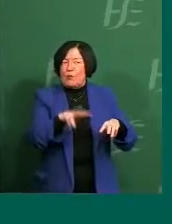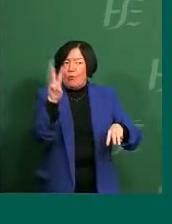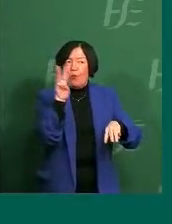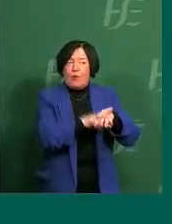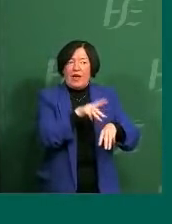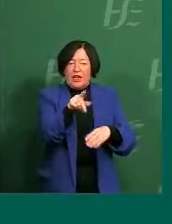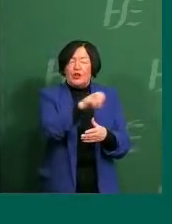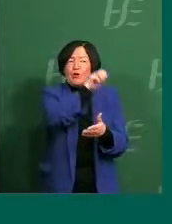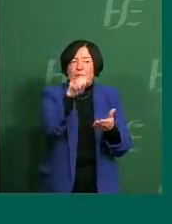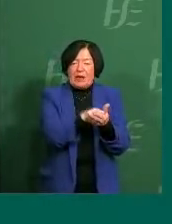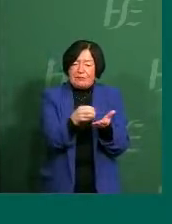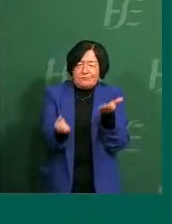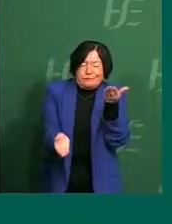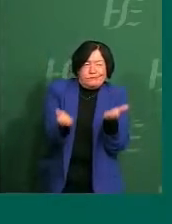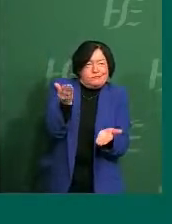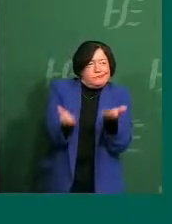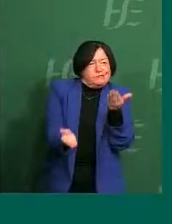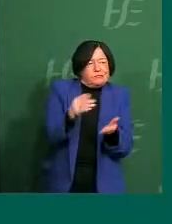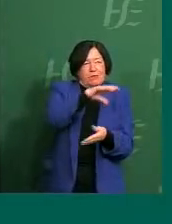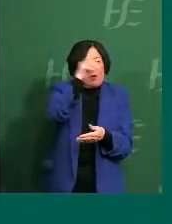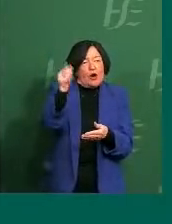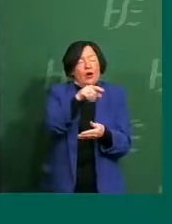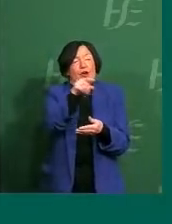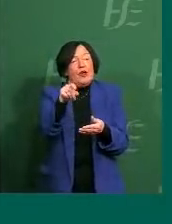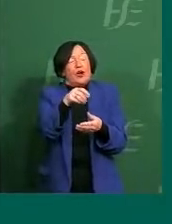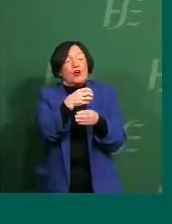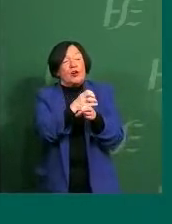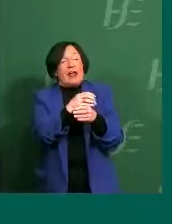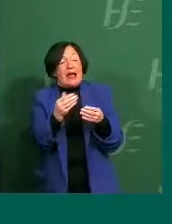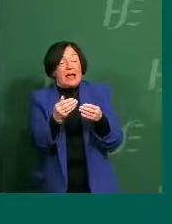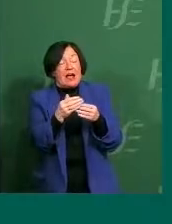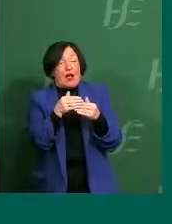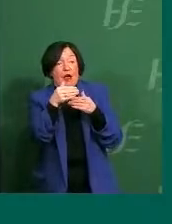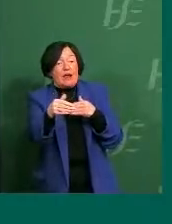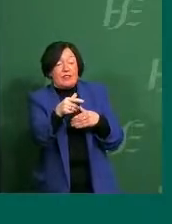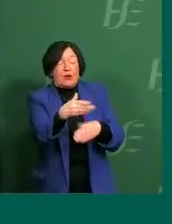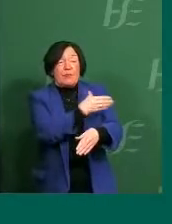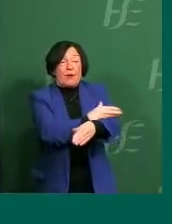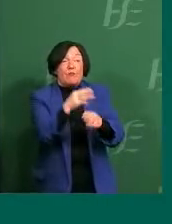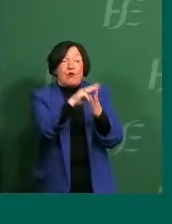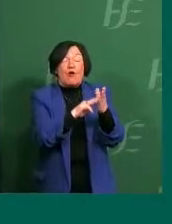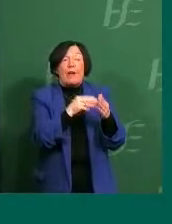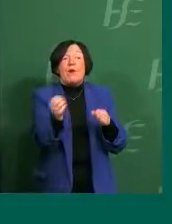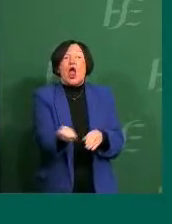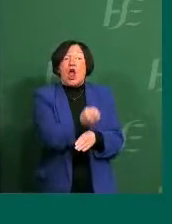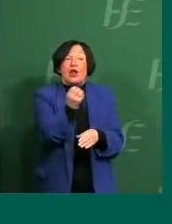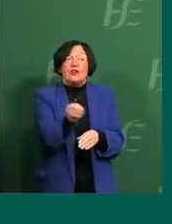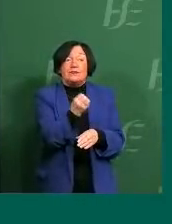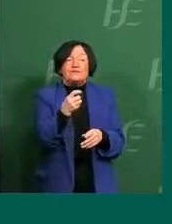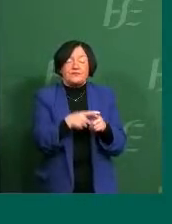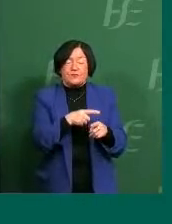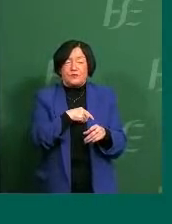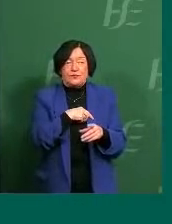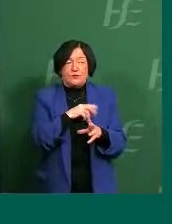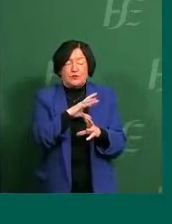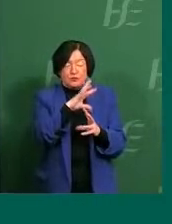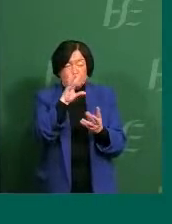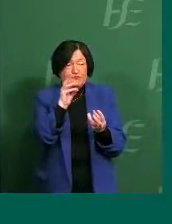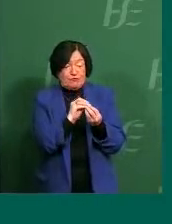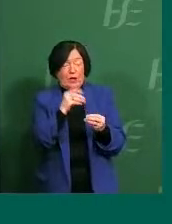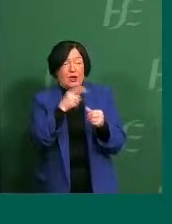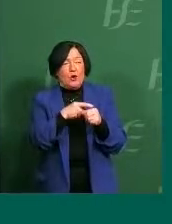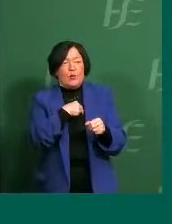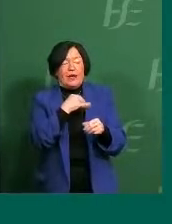in European terms, with the majority of the countries that are ahead of us at the moment having commenced their programme earlier. Again, to recap, and it's really important,